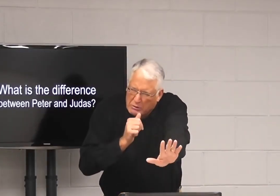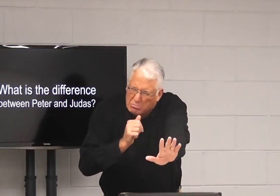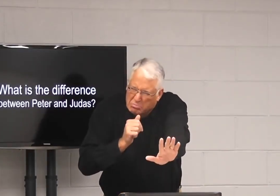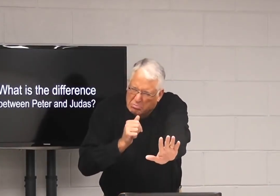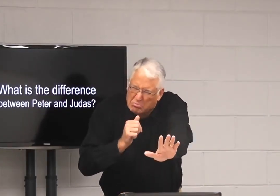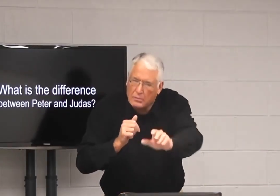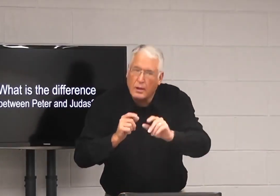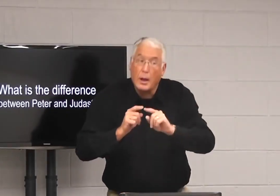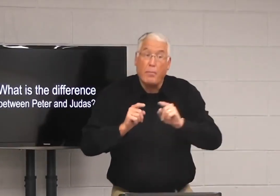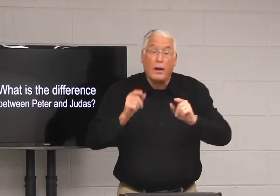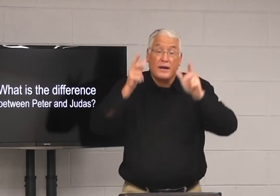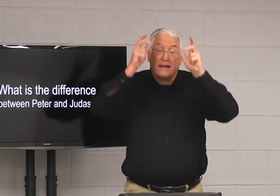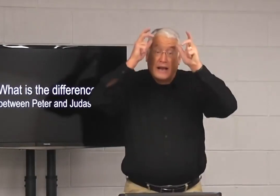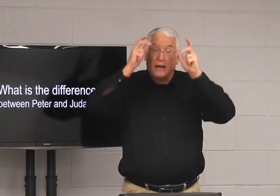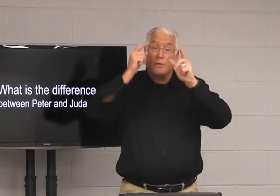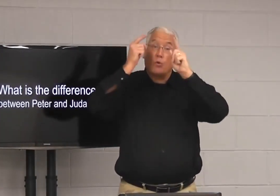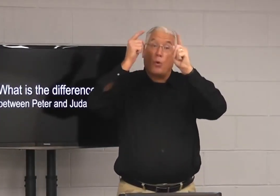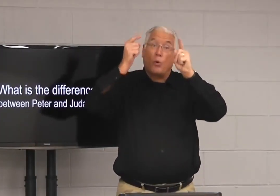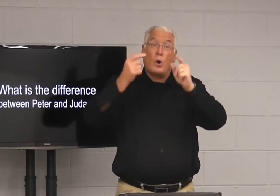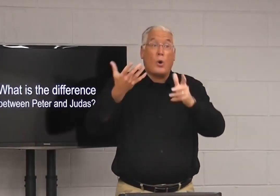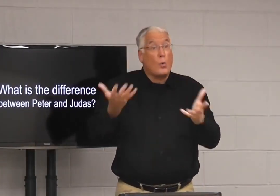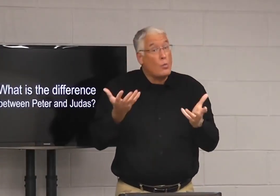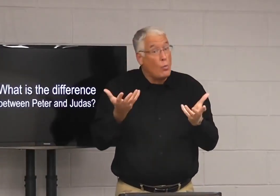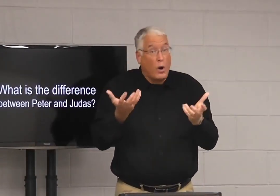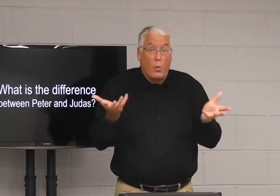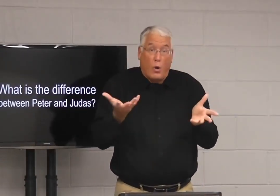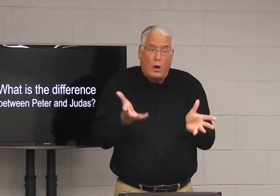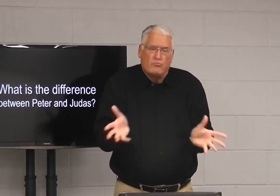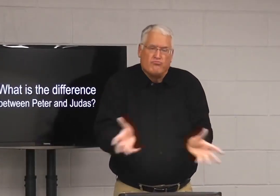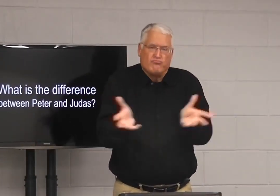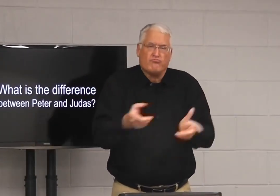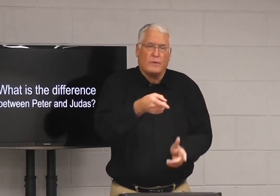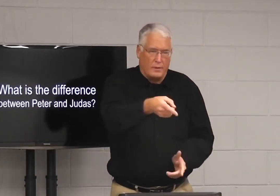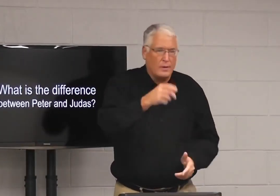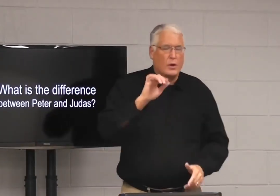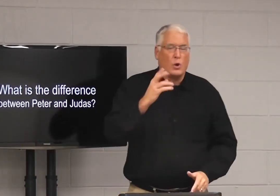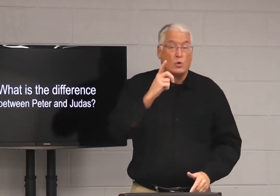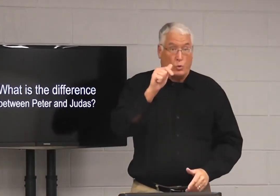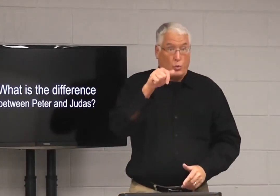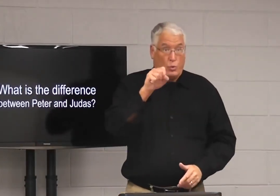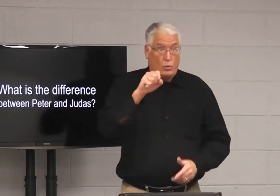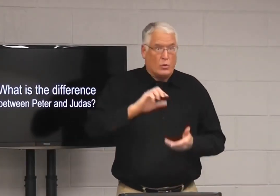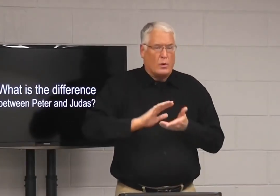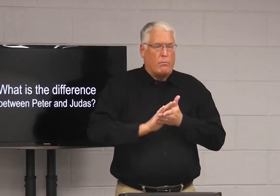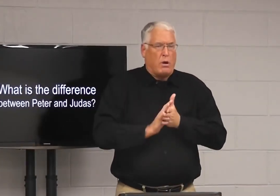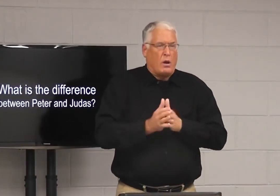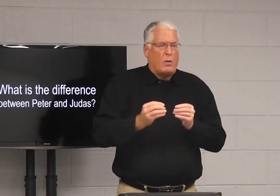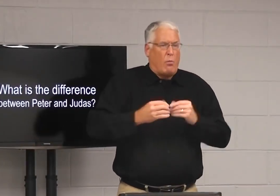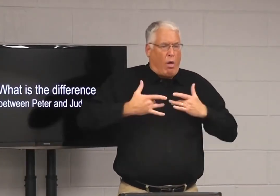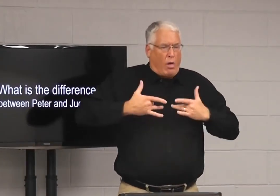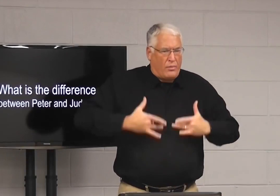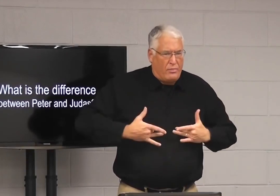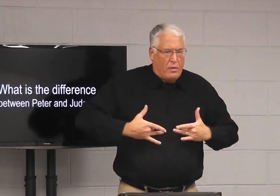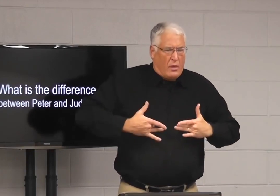Jesus. But the devil's goal was what? To encourage Judas to become